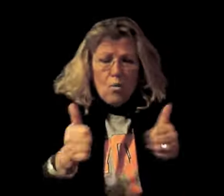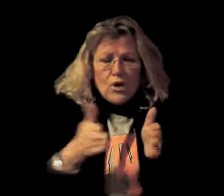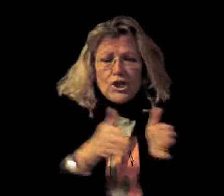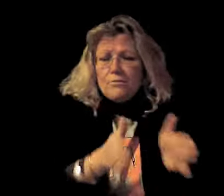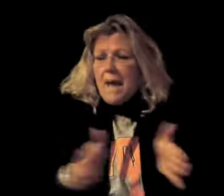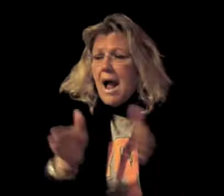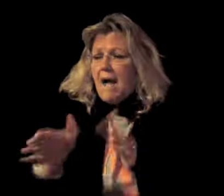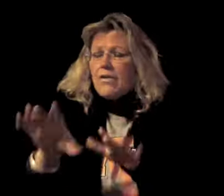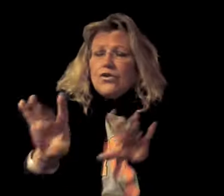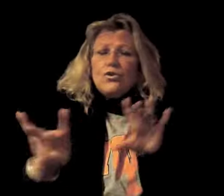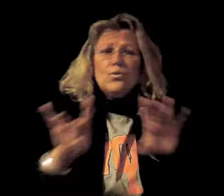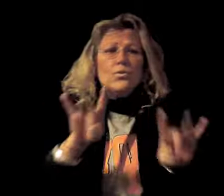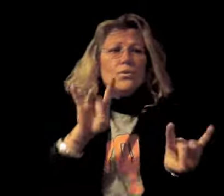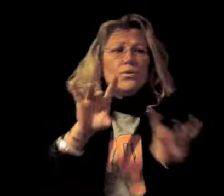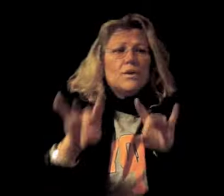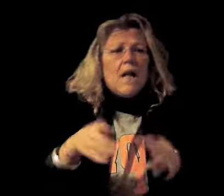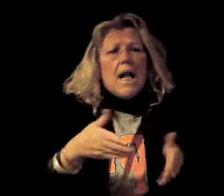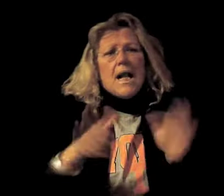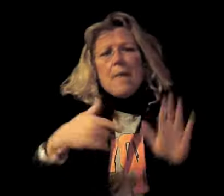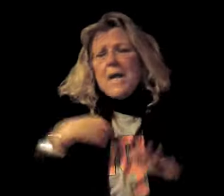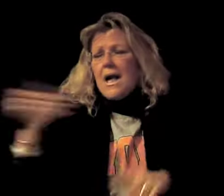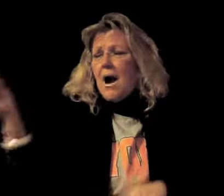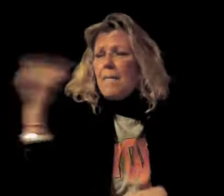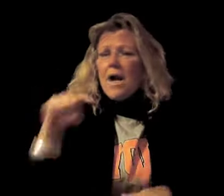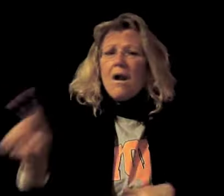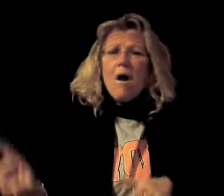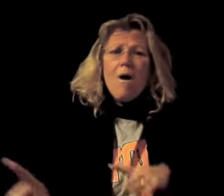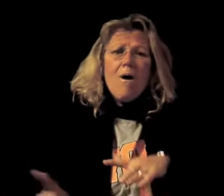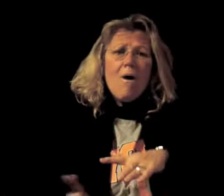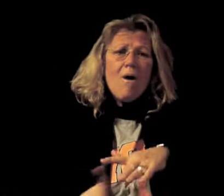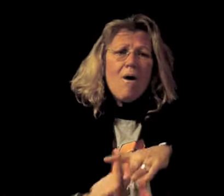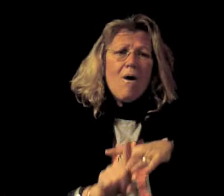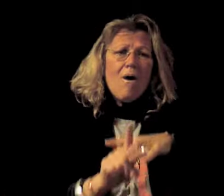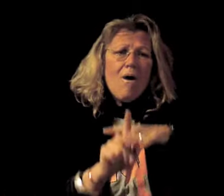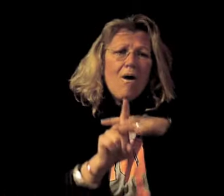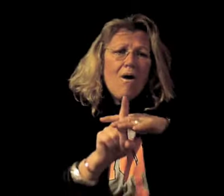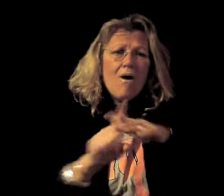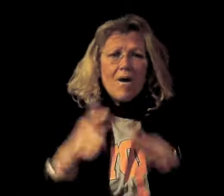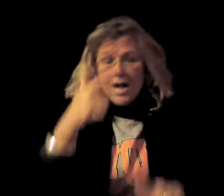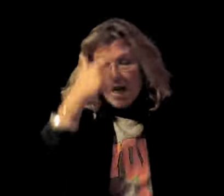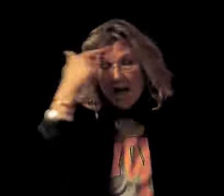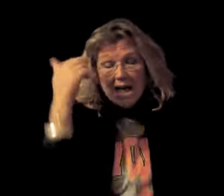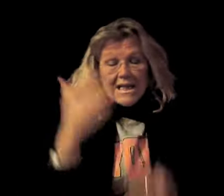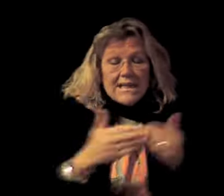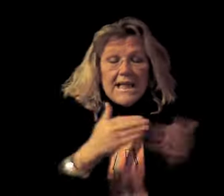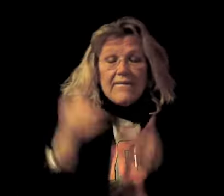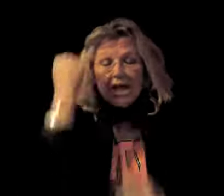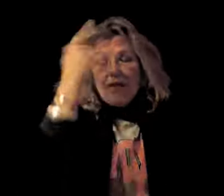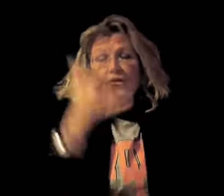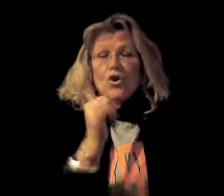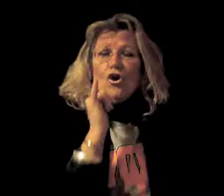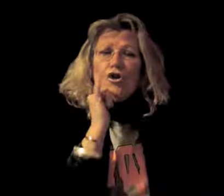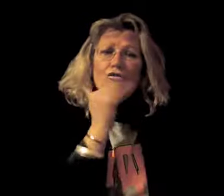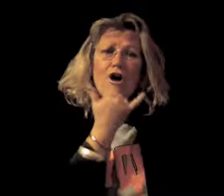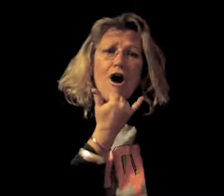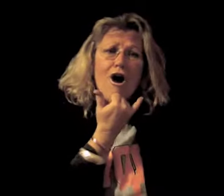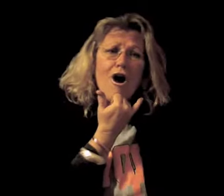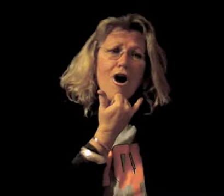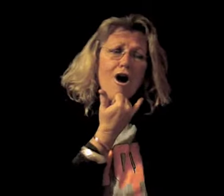know which path to choose, let me come along. Cause even if